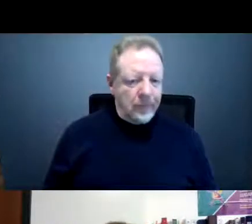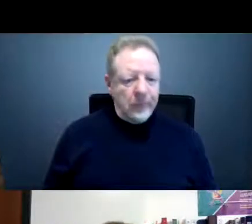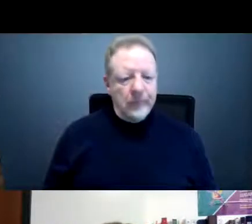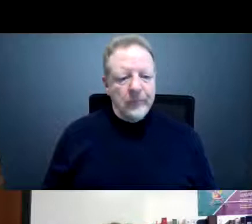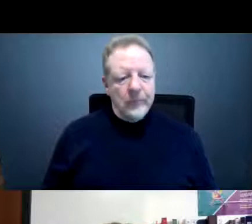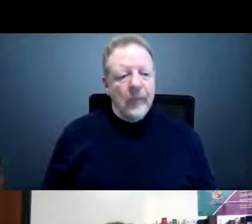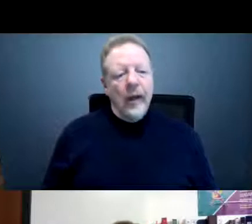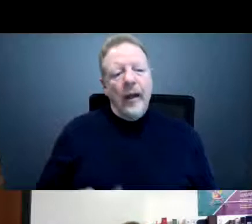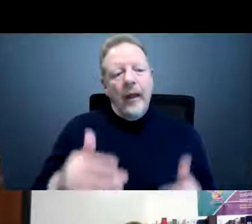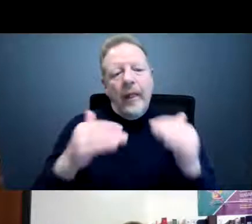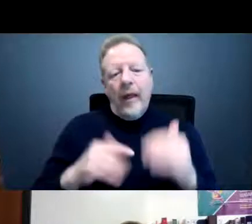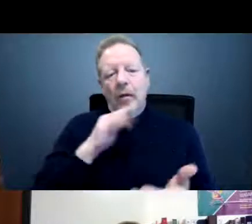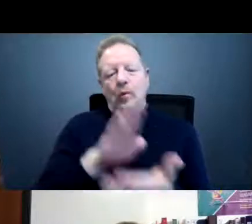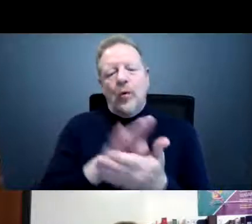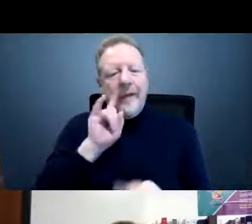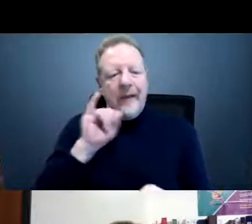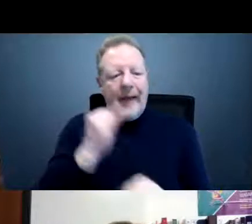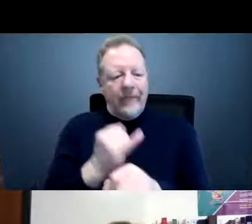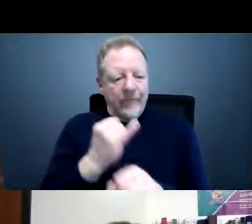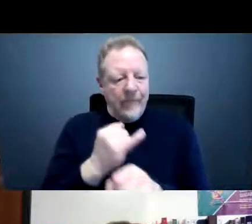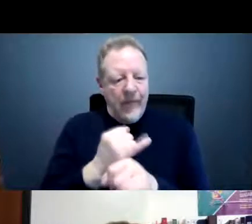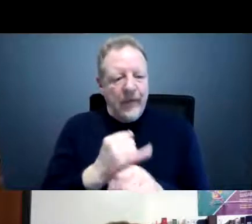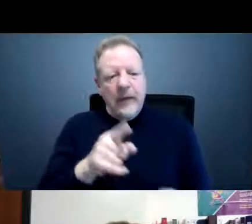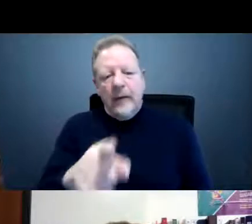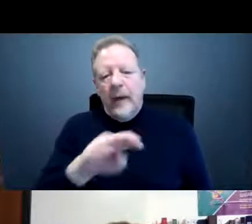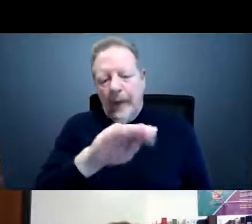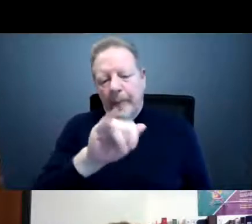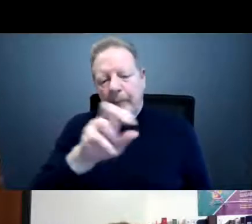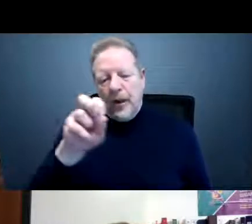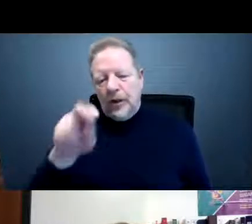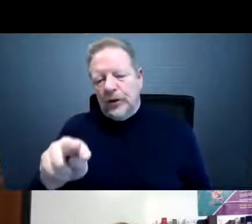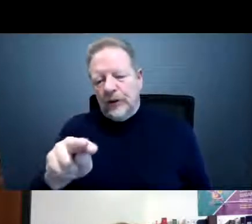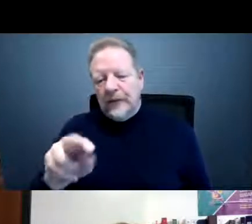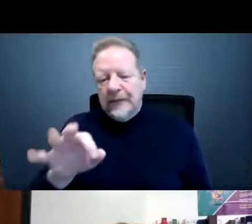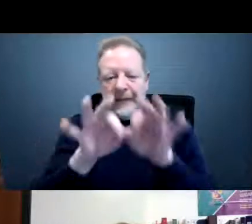And then the School for the Deaf's mission statement. I just have to move here.